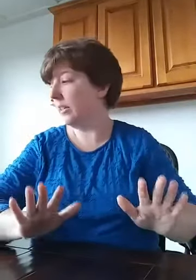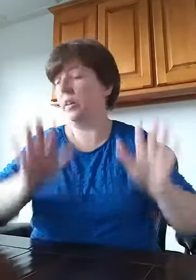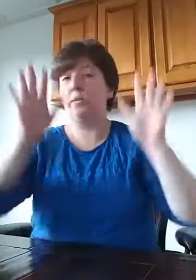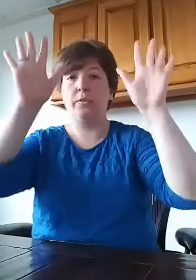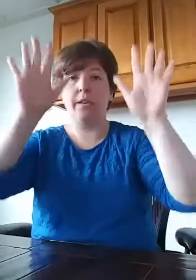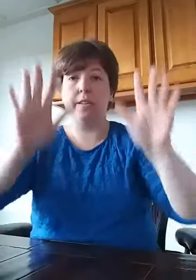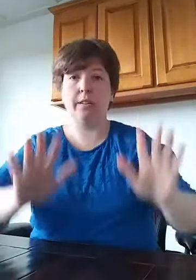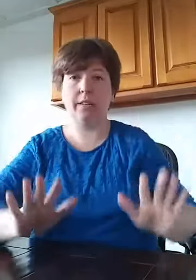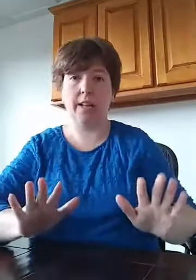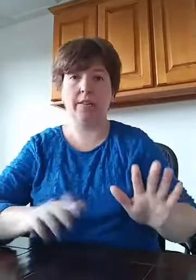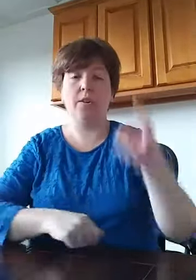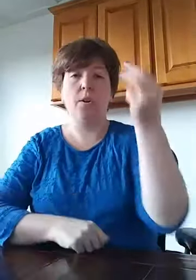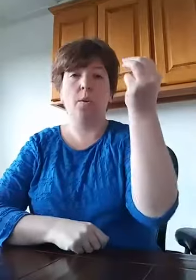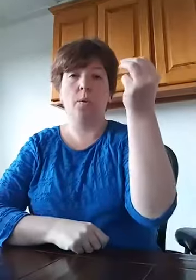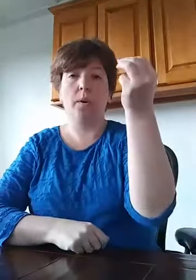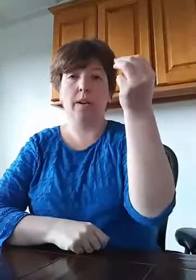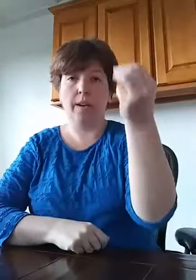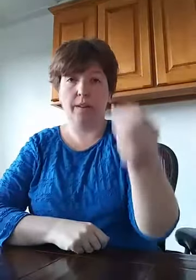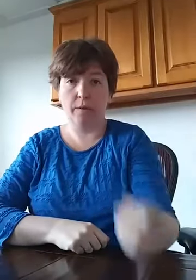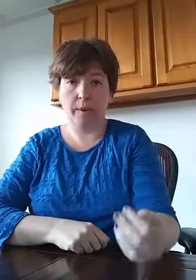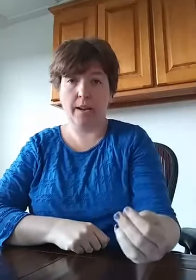it goes straight down on the calendar. Or every Monday,